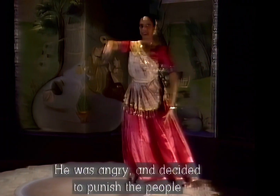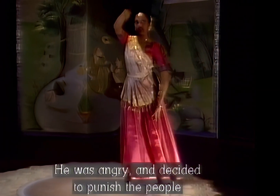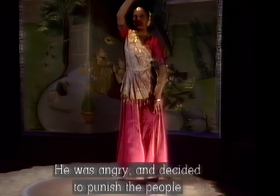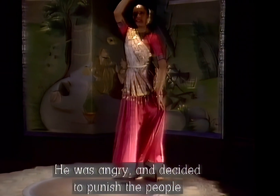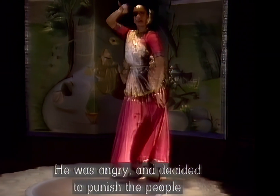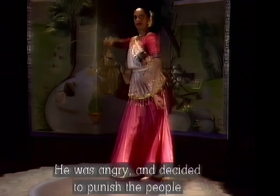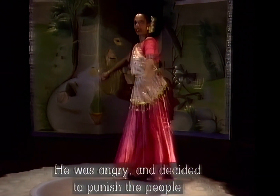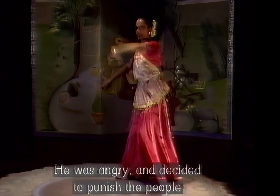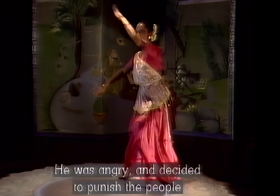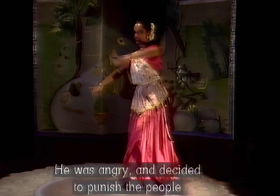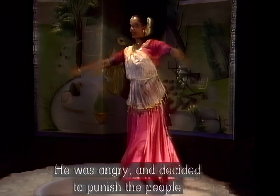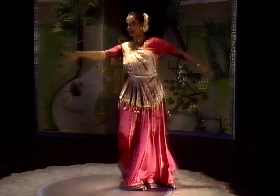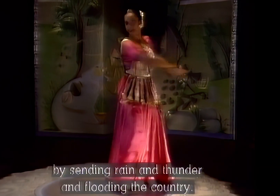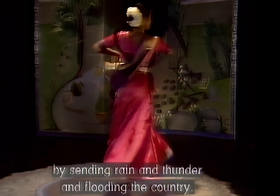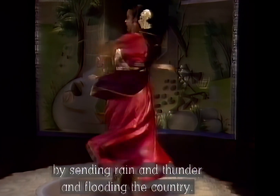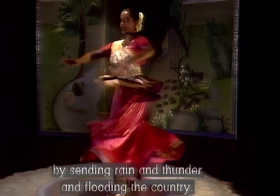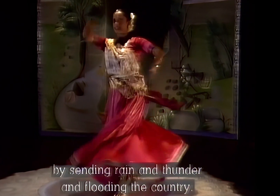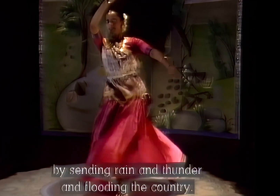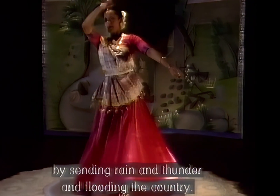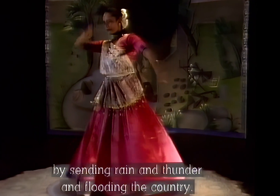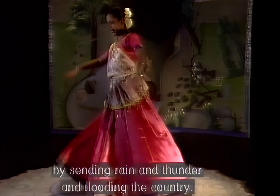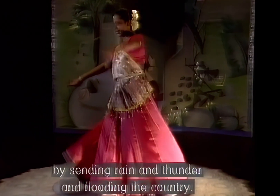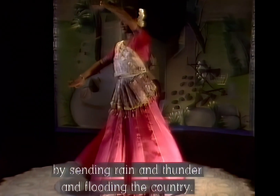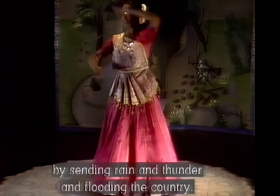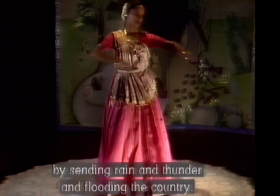sending rain, thunder, and flooding the country.